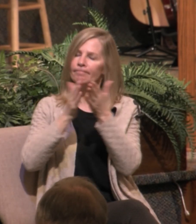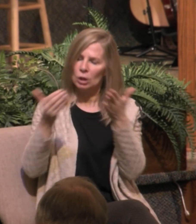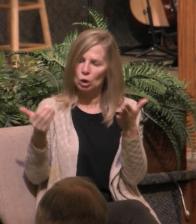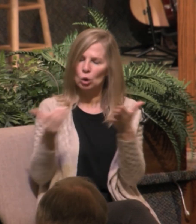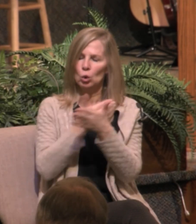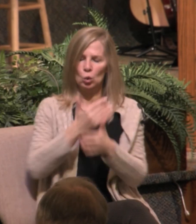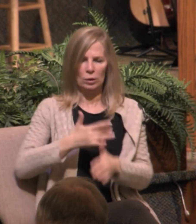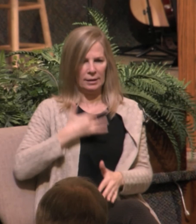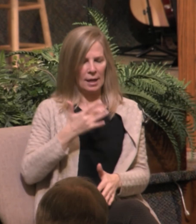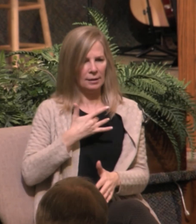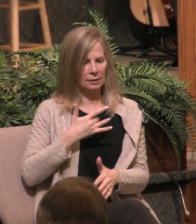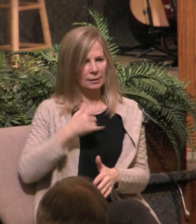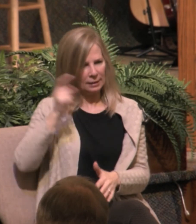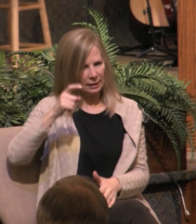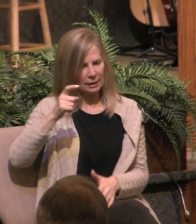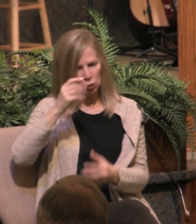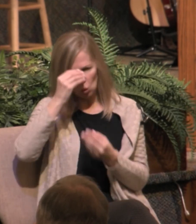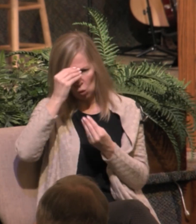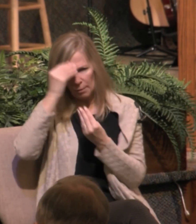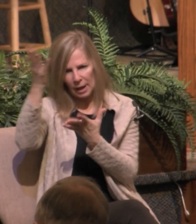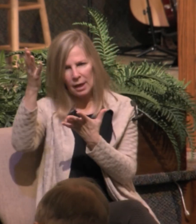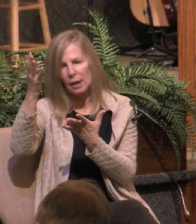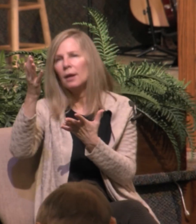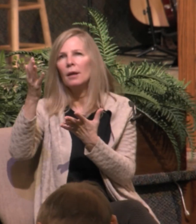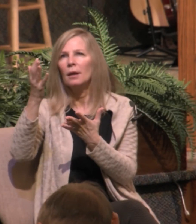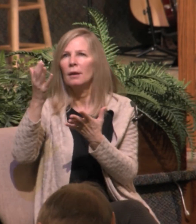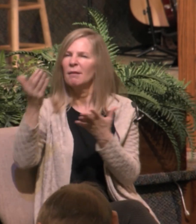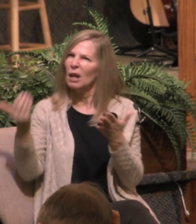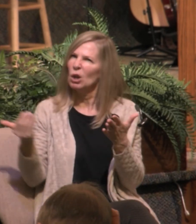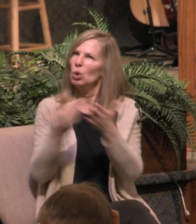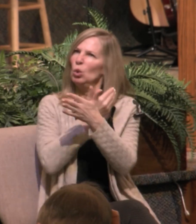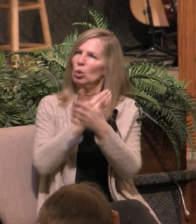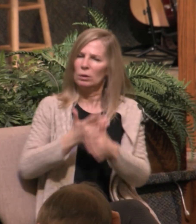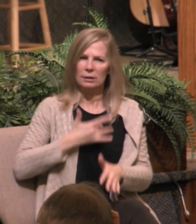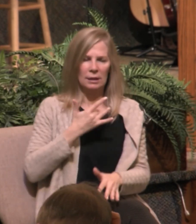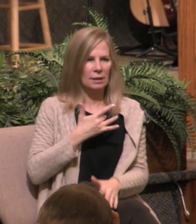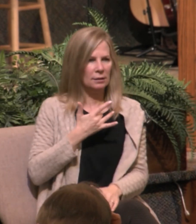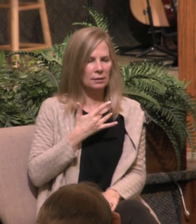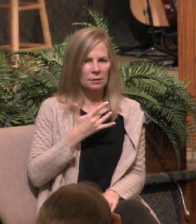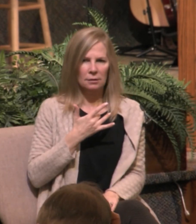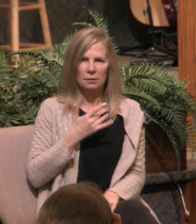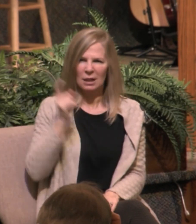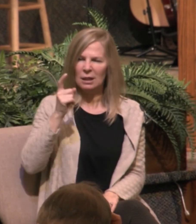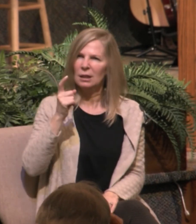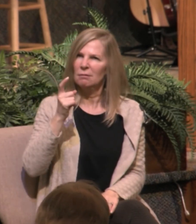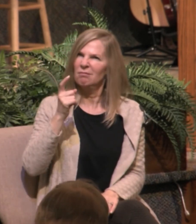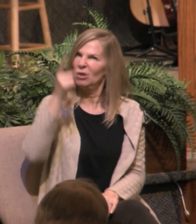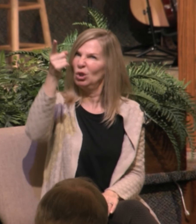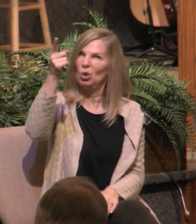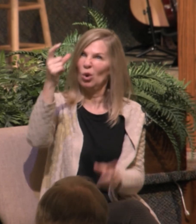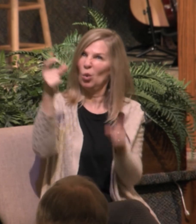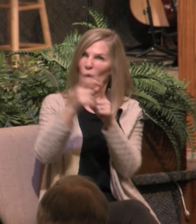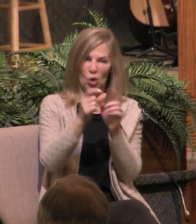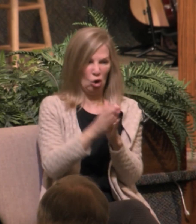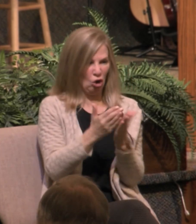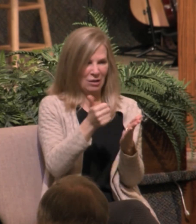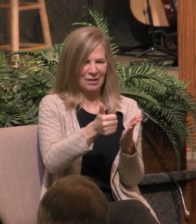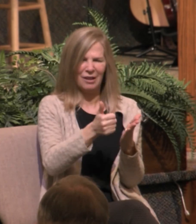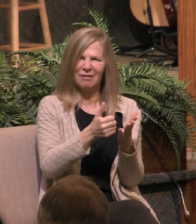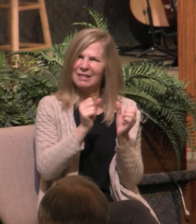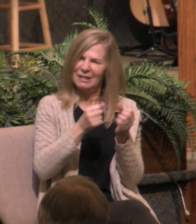renewed sense of the need to obey, a renewed sense of the trustworthiness of your word and